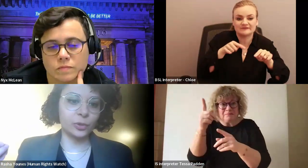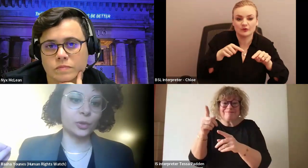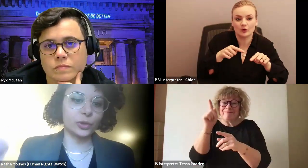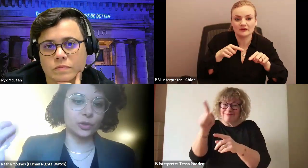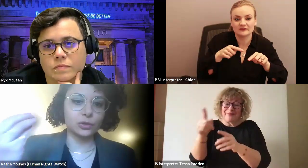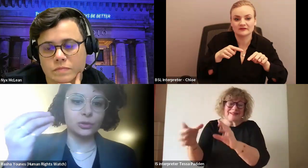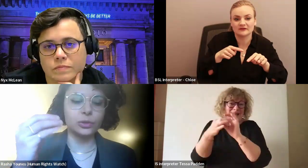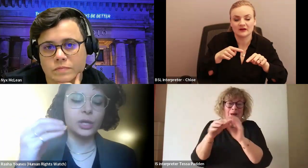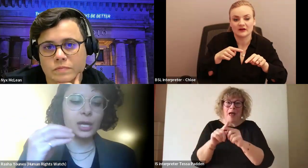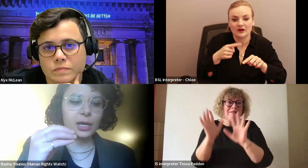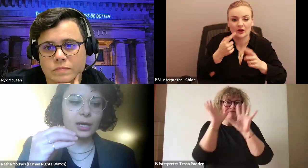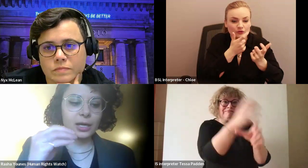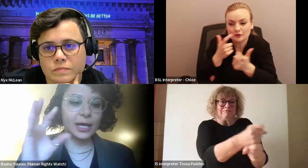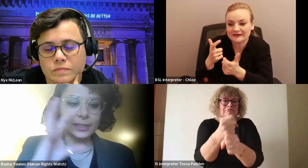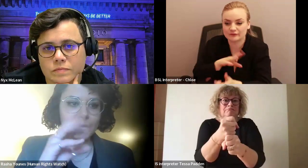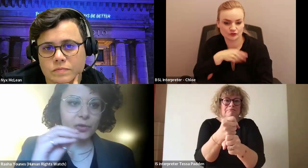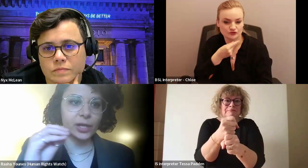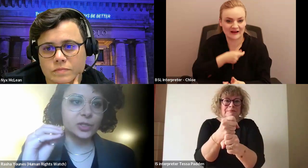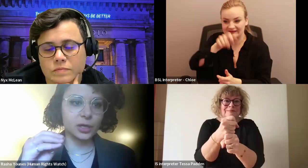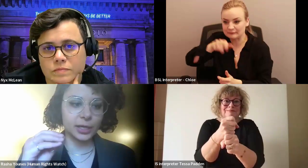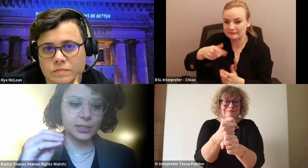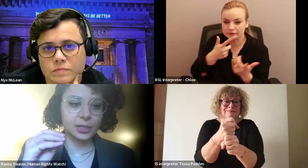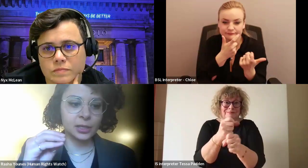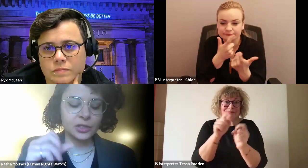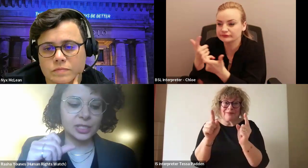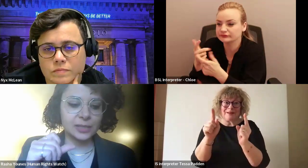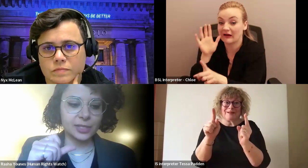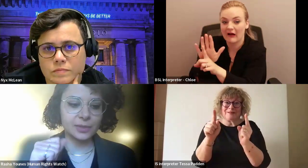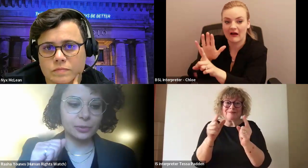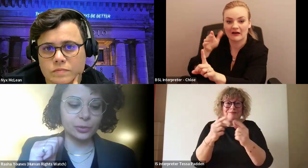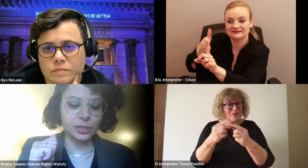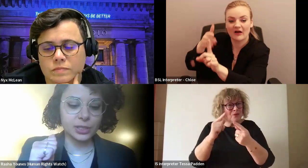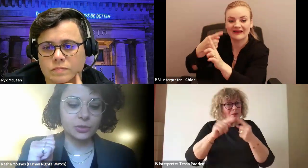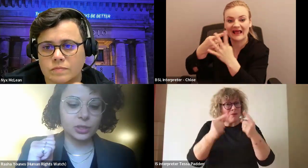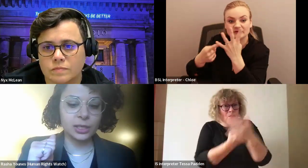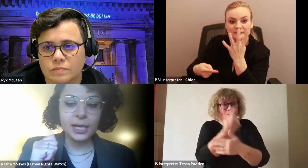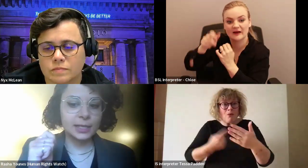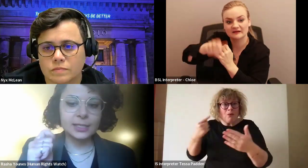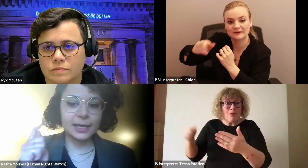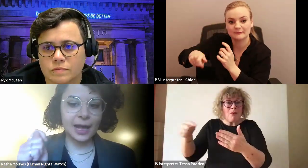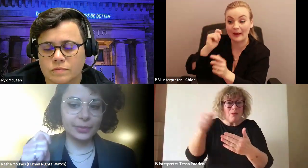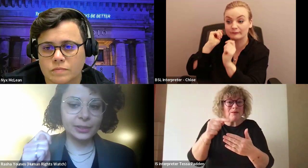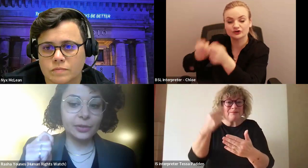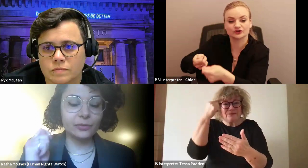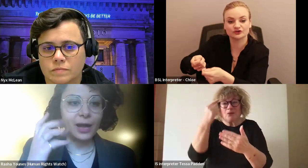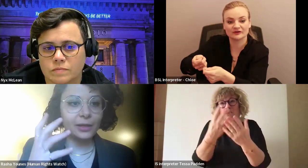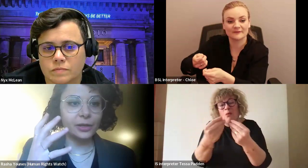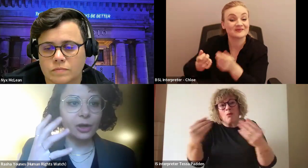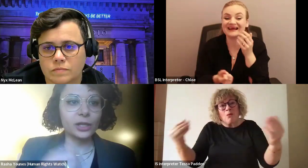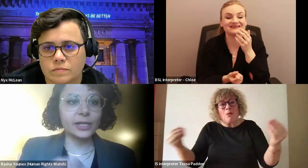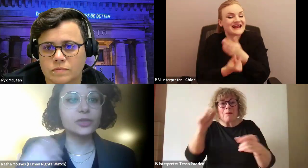trans people in order to hunt down and target LGBT plus people with prosecution does not happen,